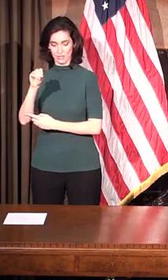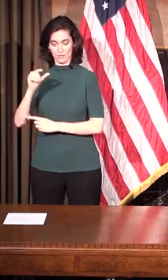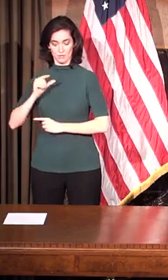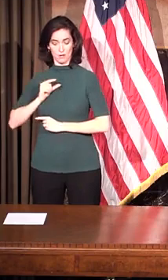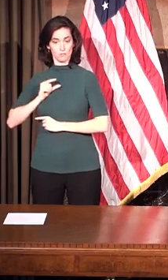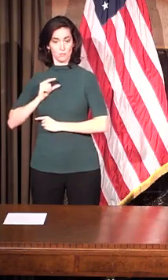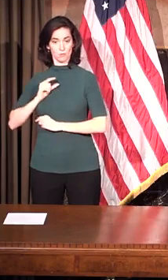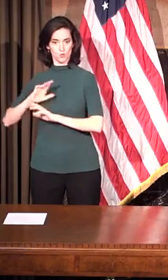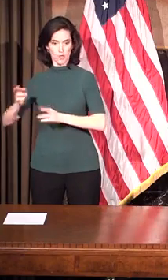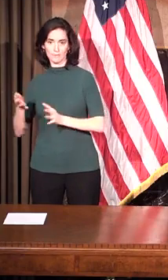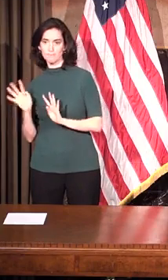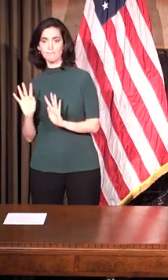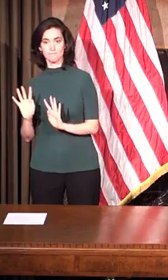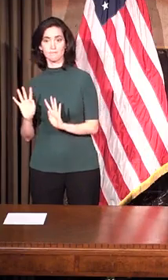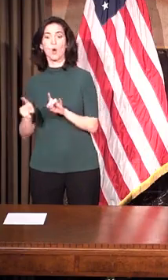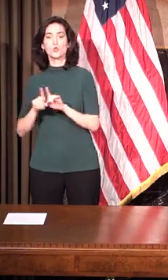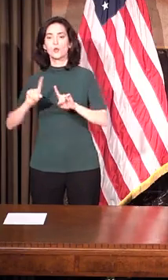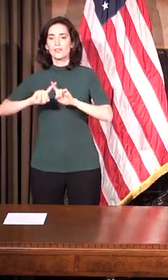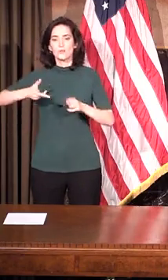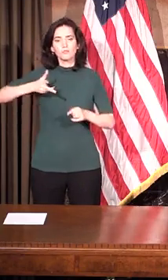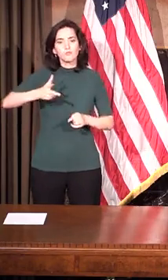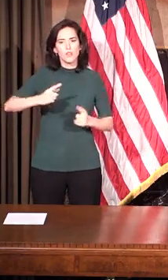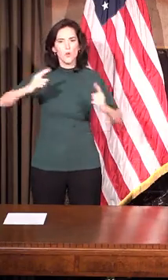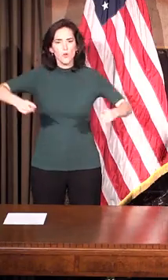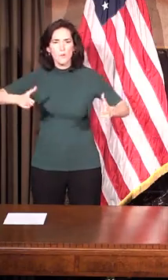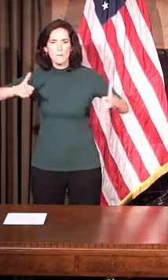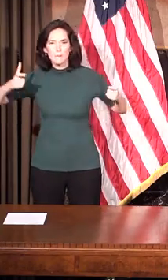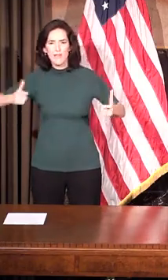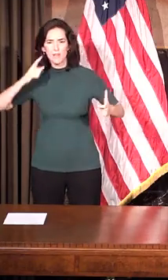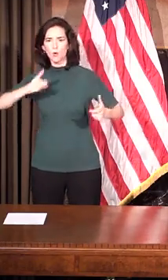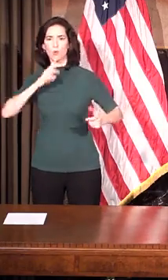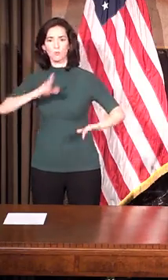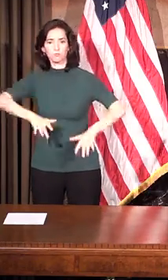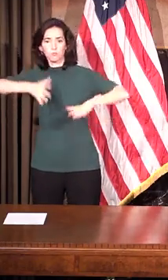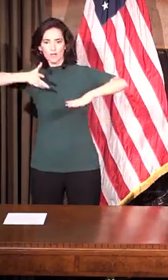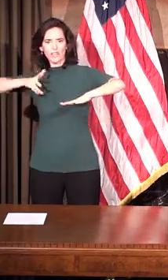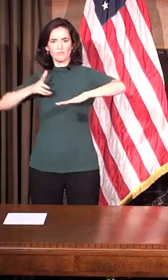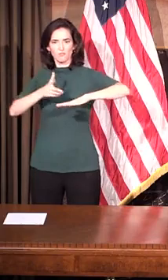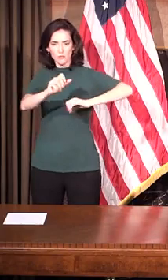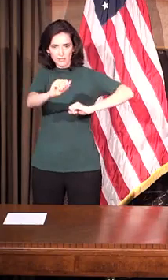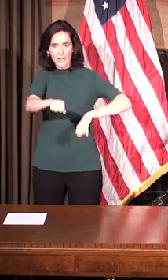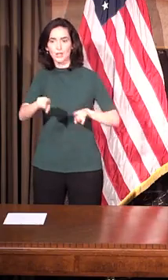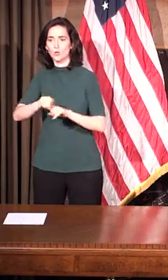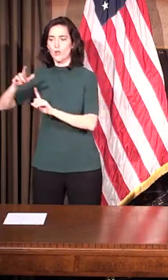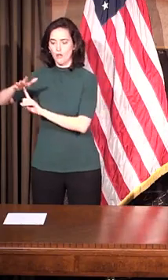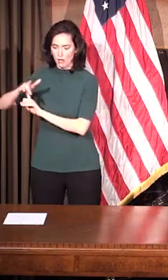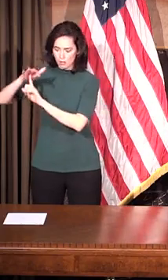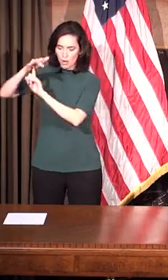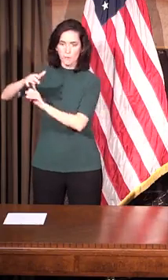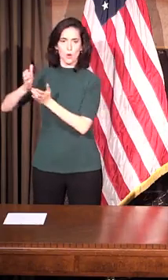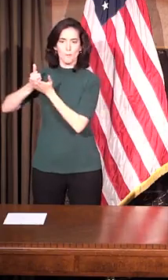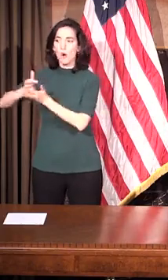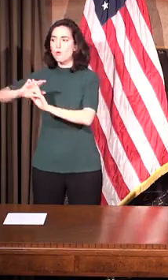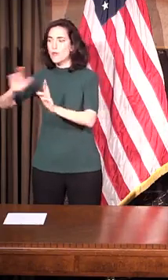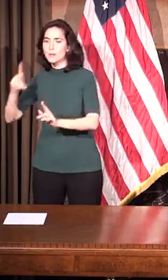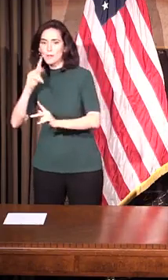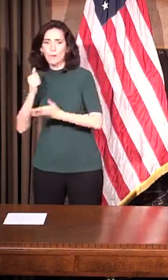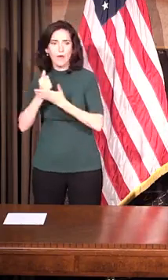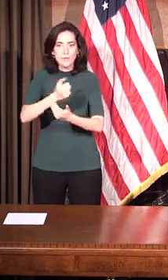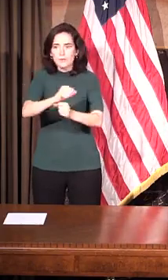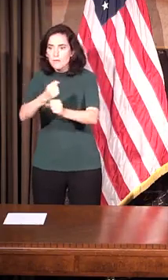a variety of high water vehicles and boats and helicopters pre-positioned for search and rescue efforts. They also have food and